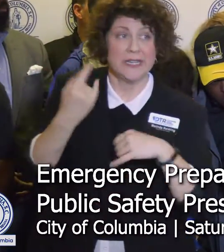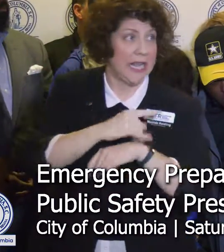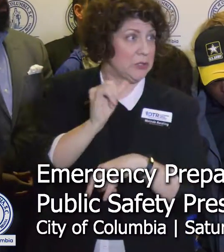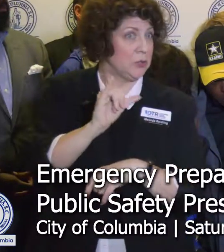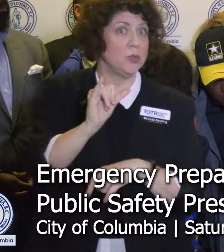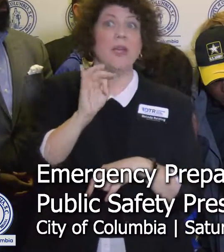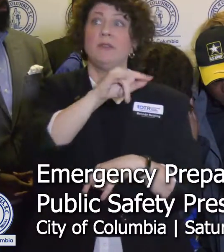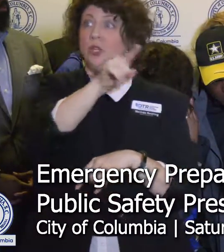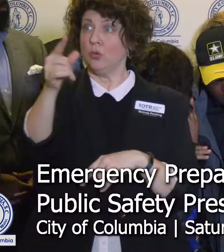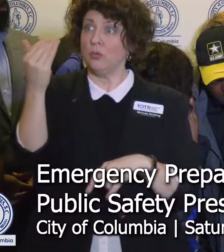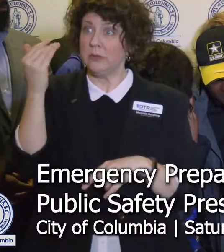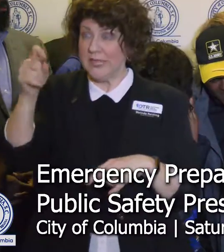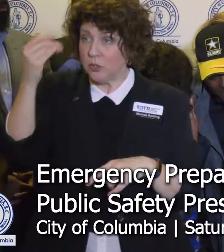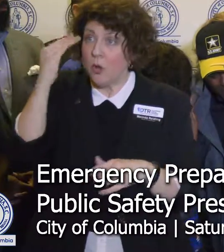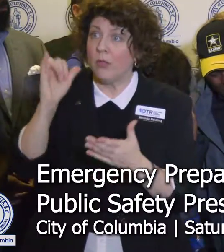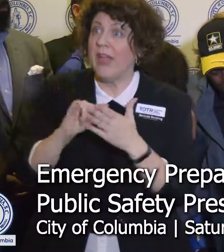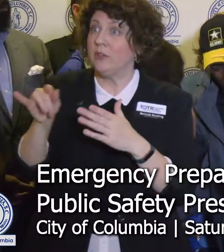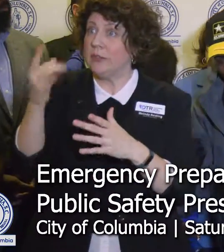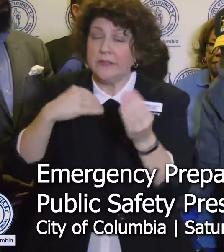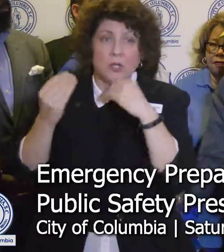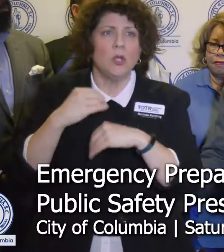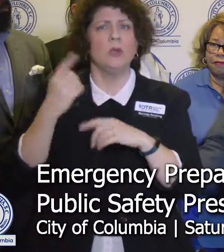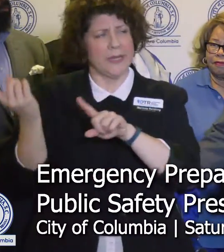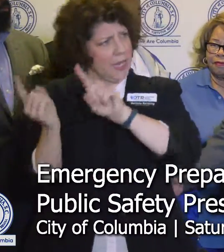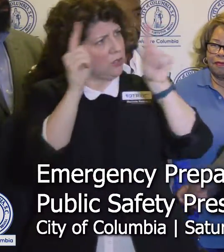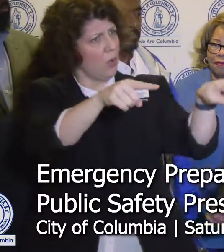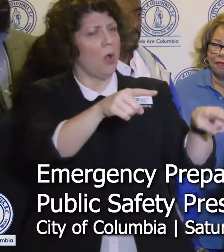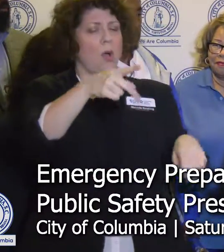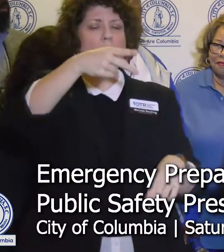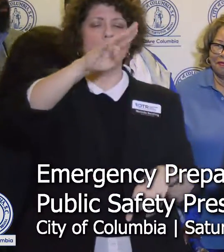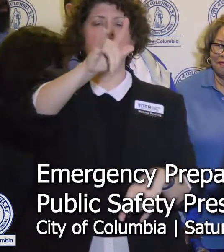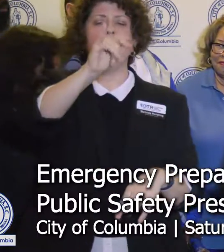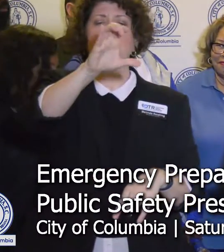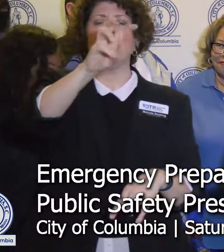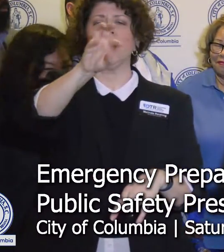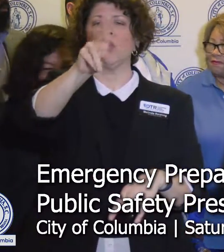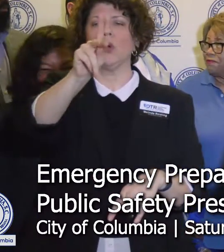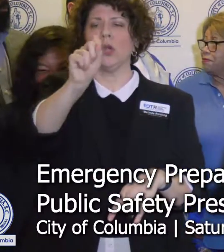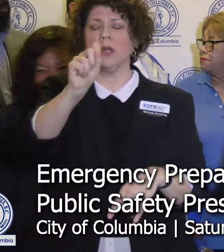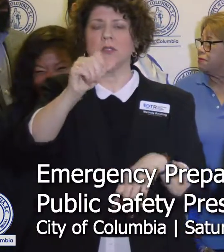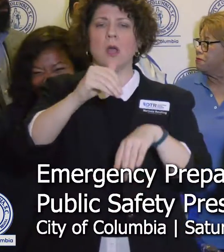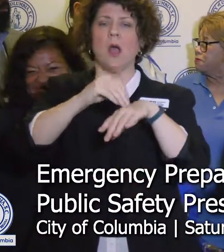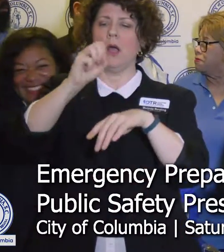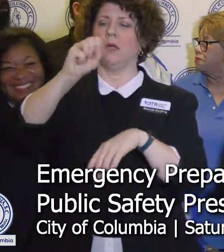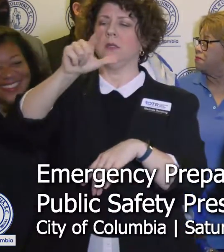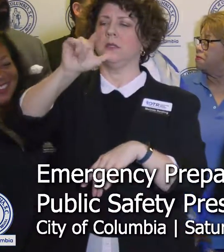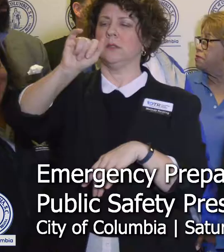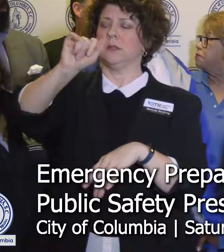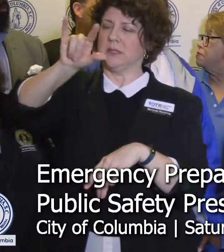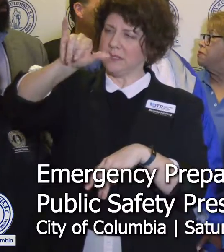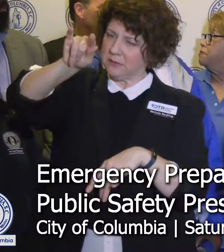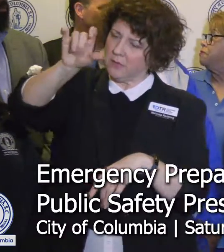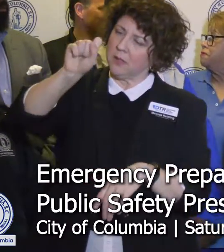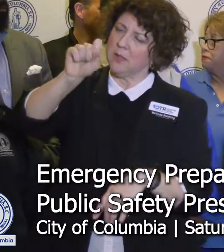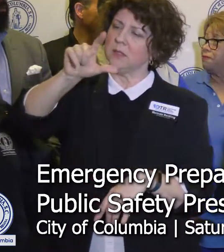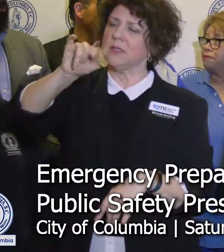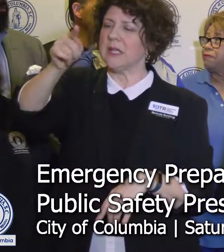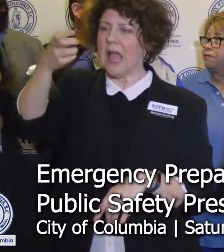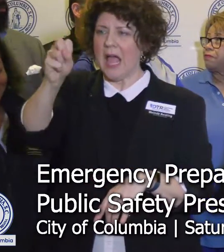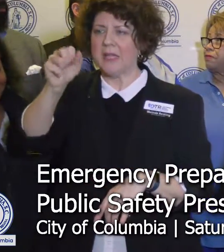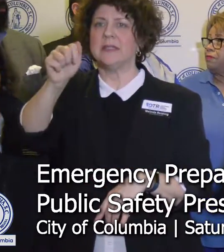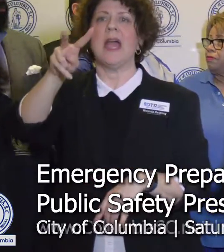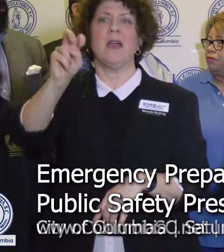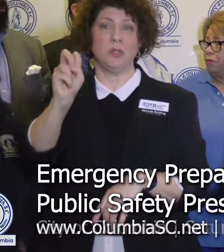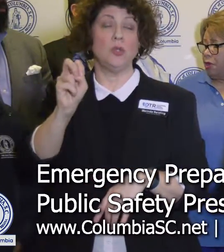should know that through their supervisors, but please go to the Public Works facility off of Slides Avenue. Salvation Army does have